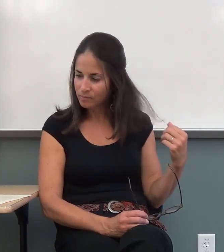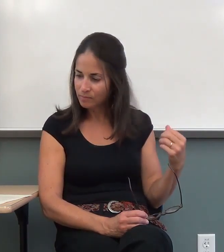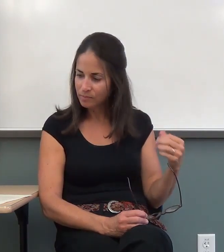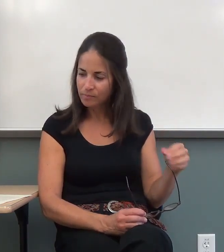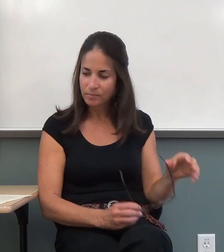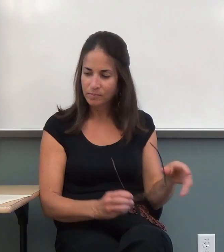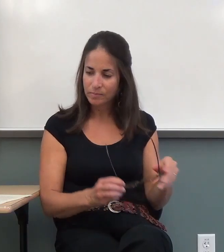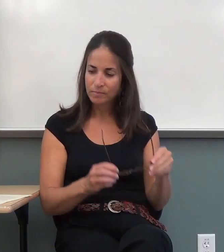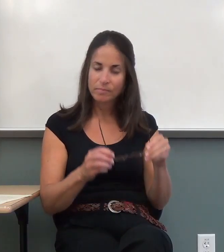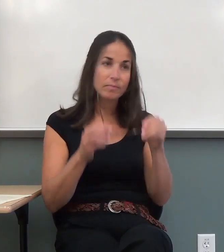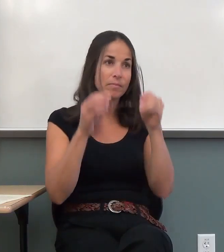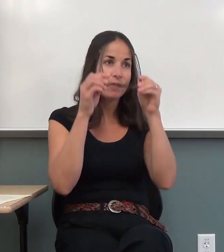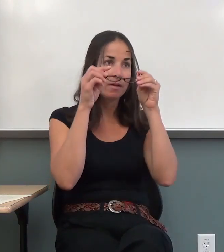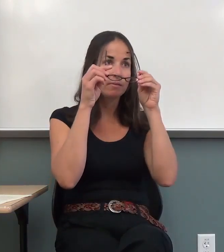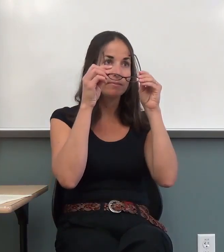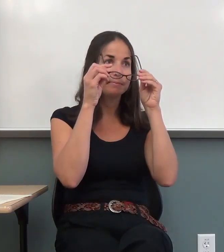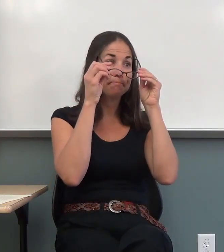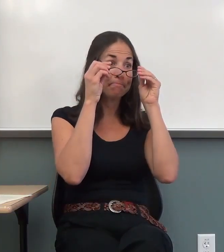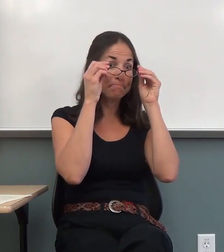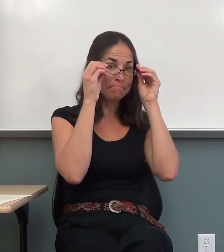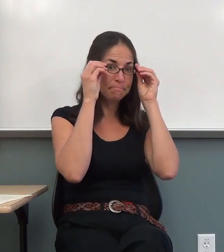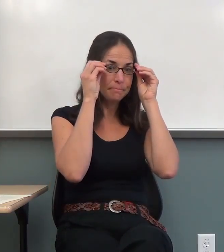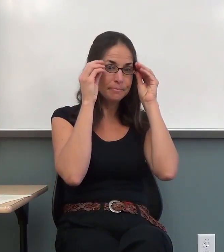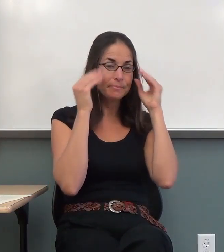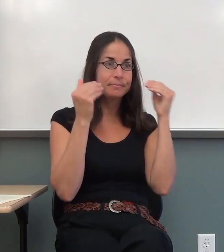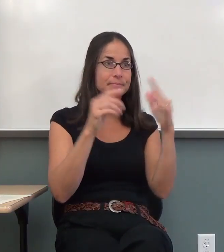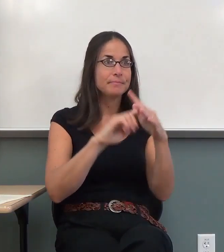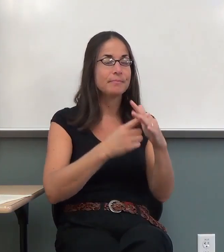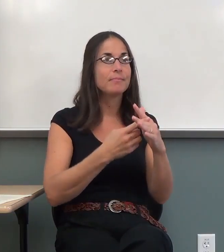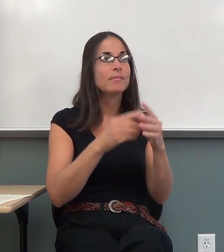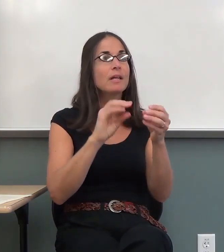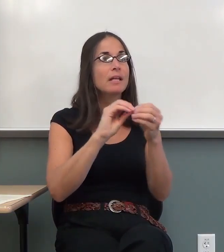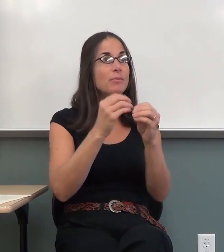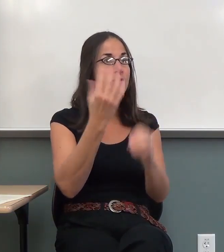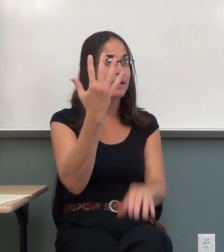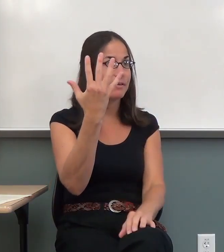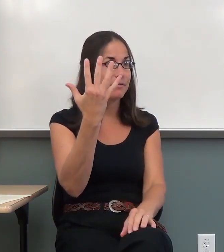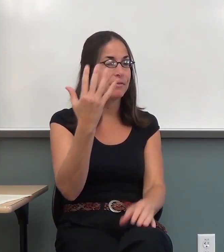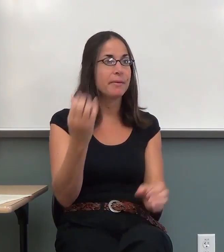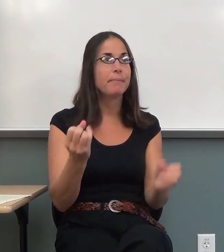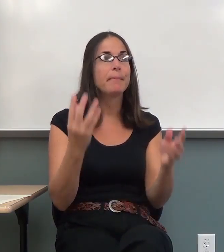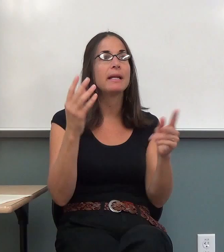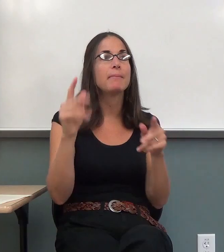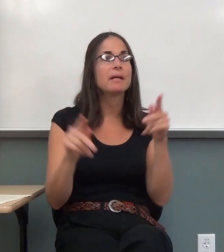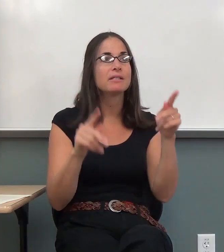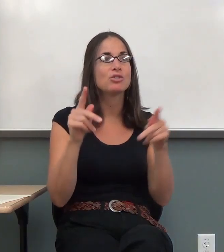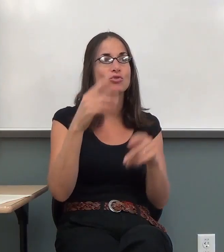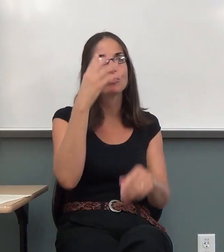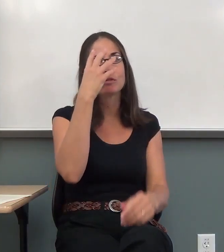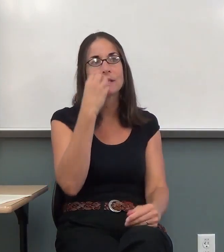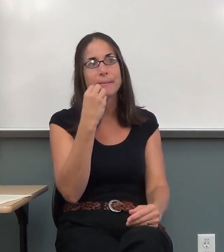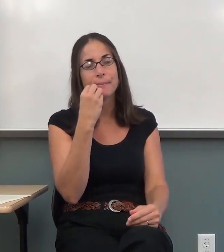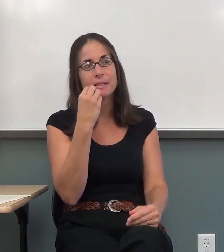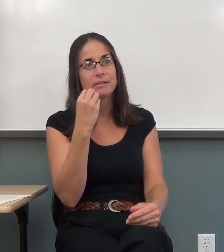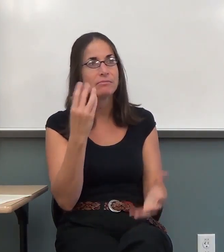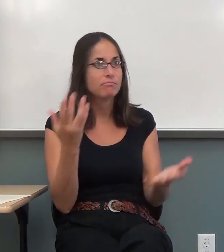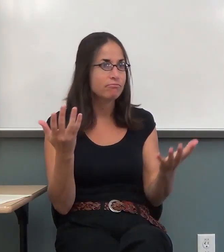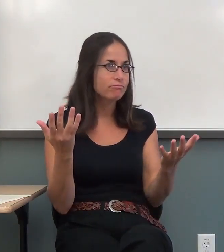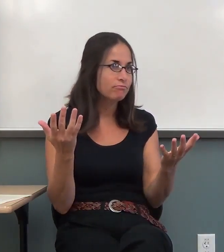Okay, so let's work on these together. So let's look at number 5. Many passengers slept. Everybody who thinks that this is